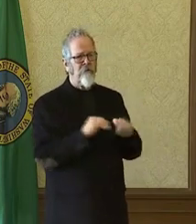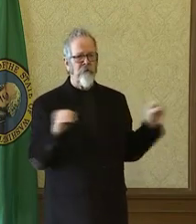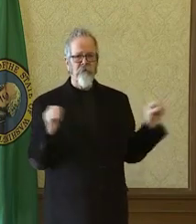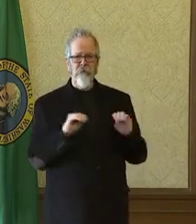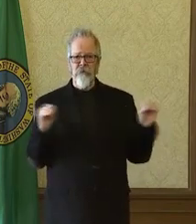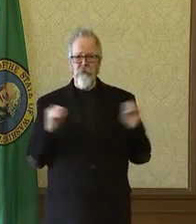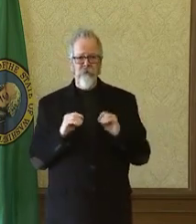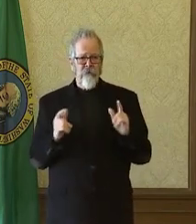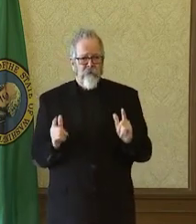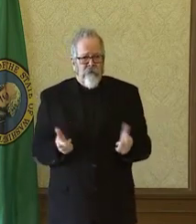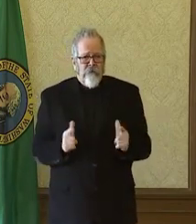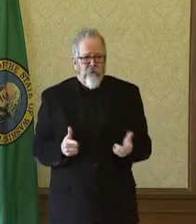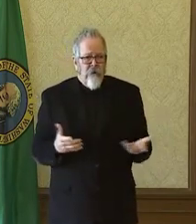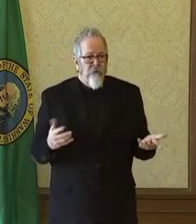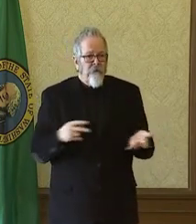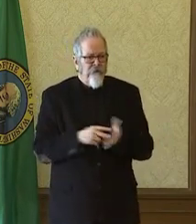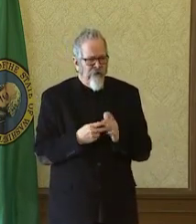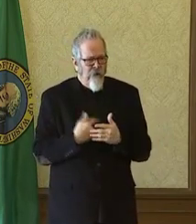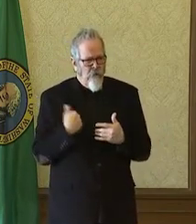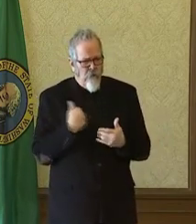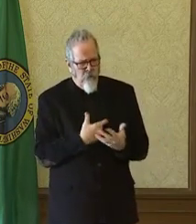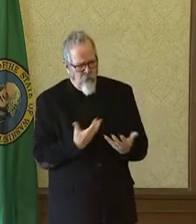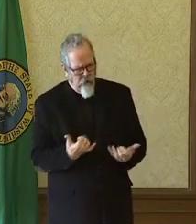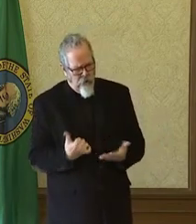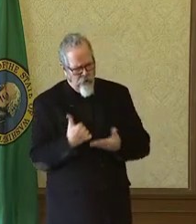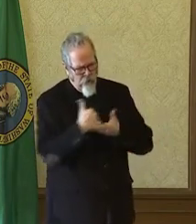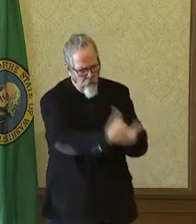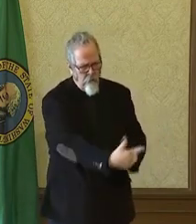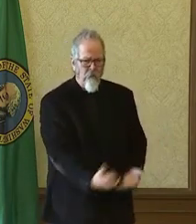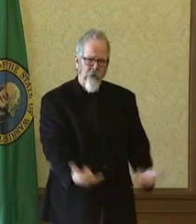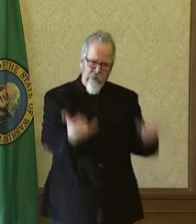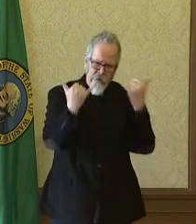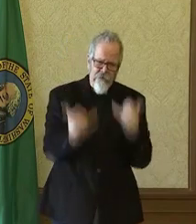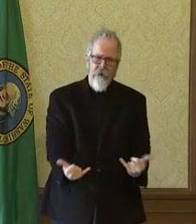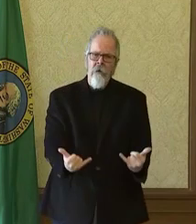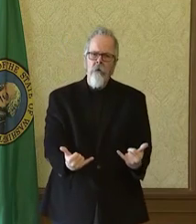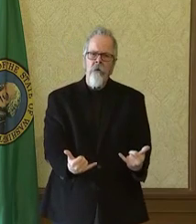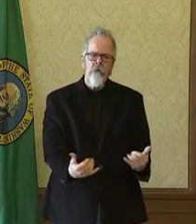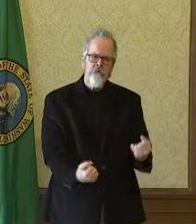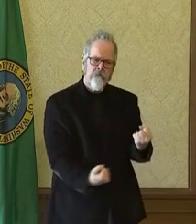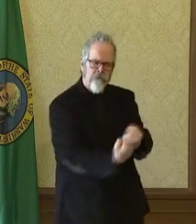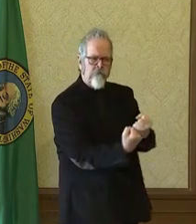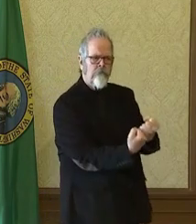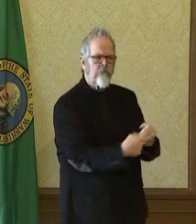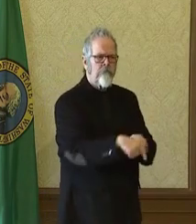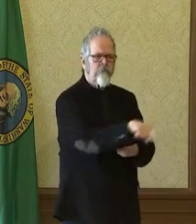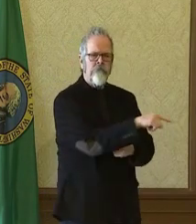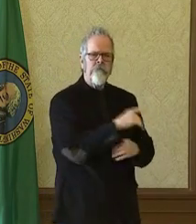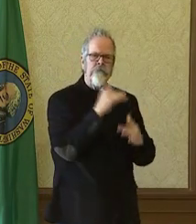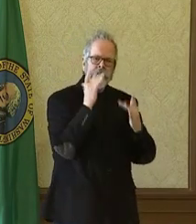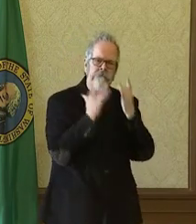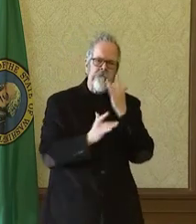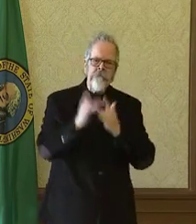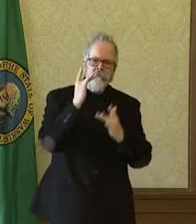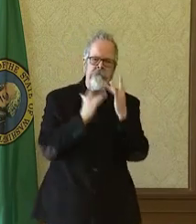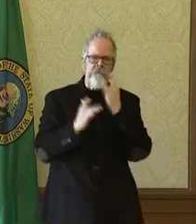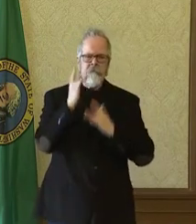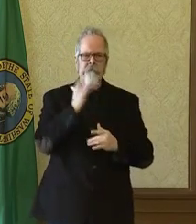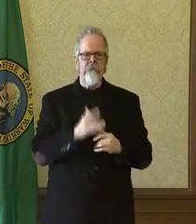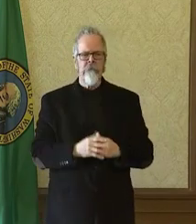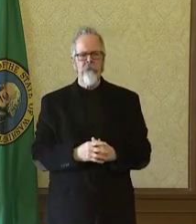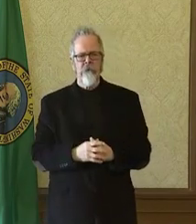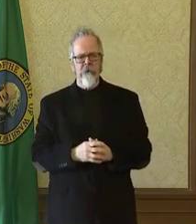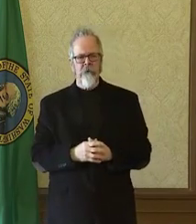the coronavirus.wa.gov website. Yeah, I just want to agree with Essex that these are small